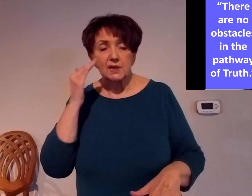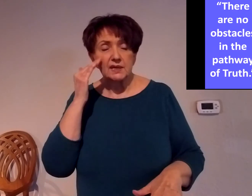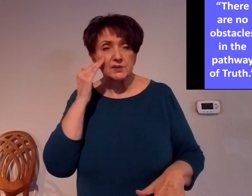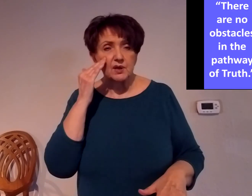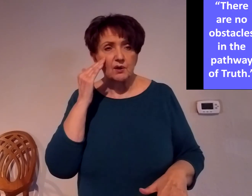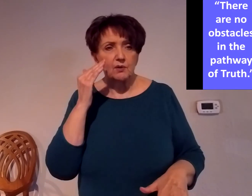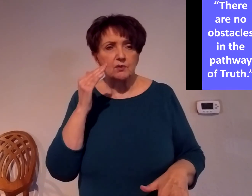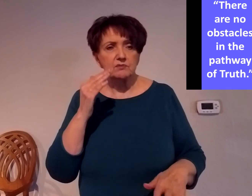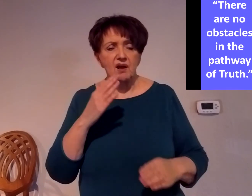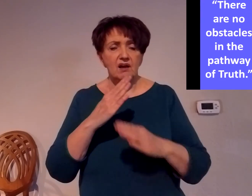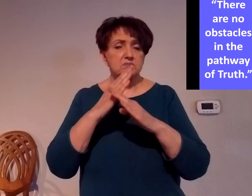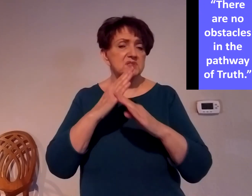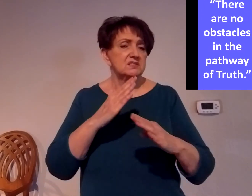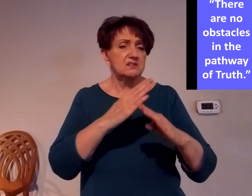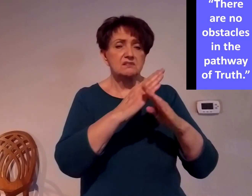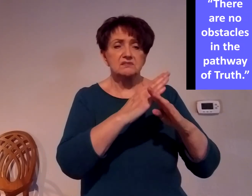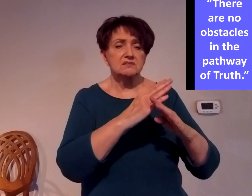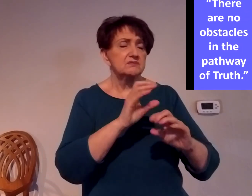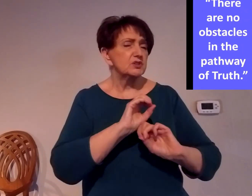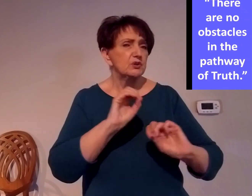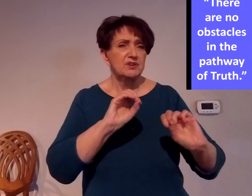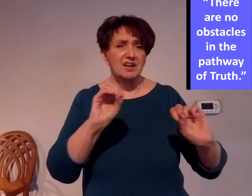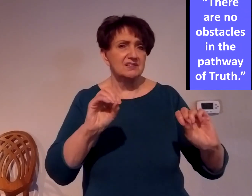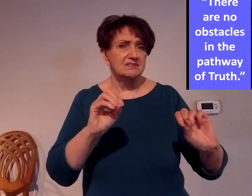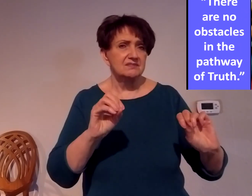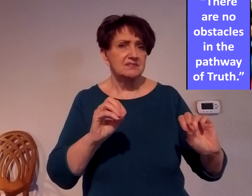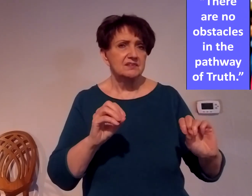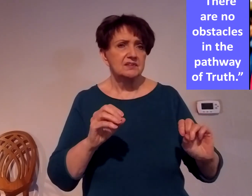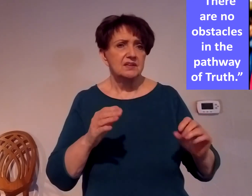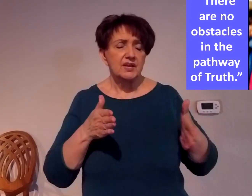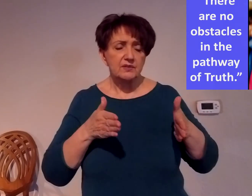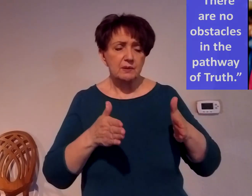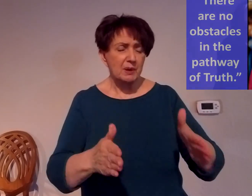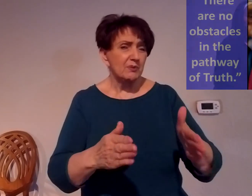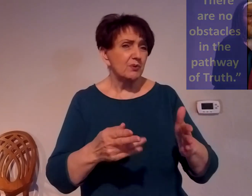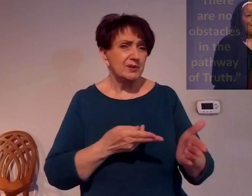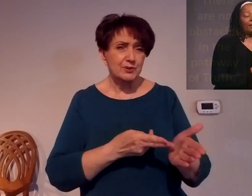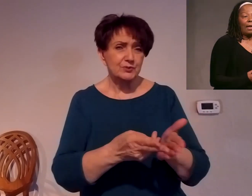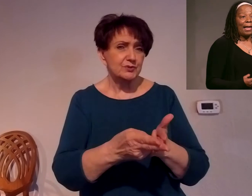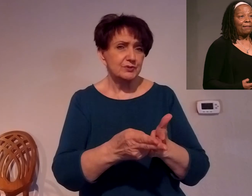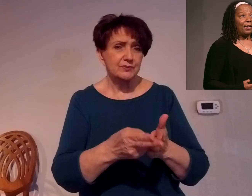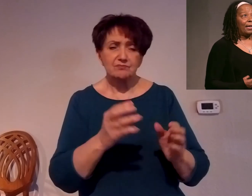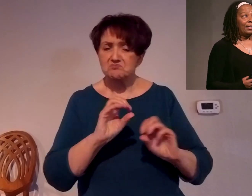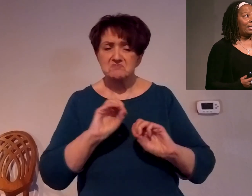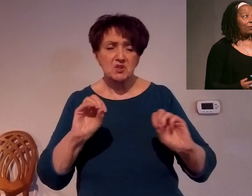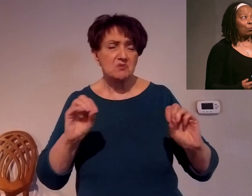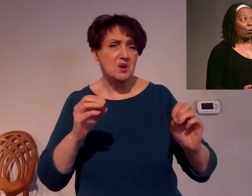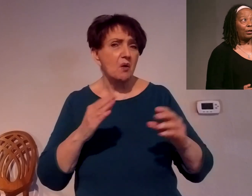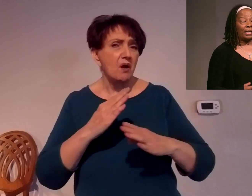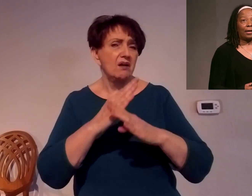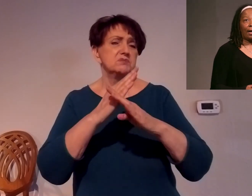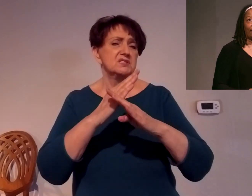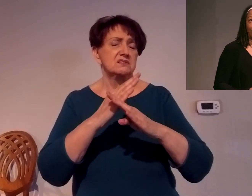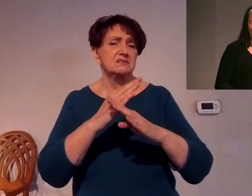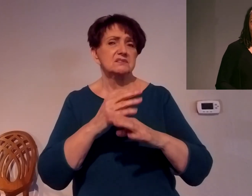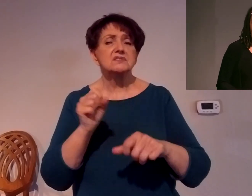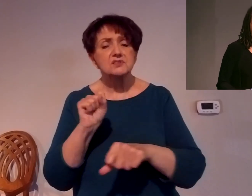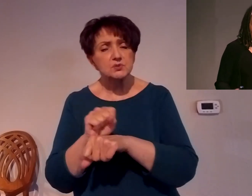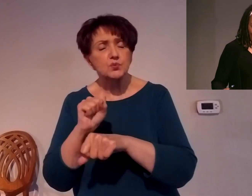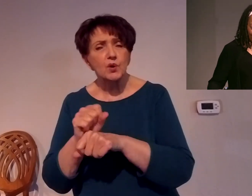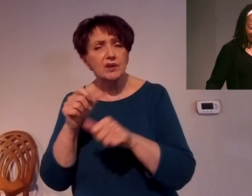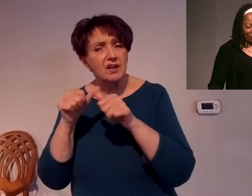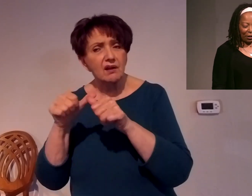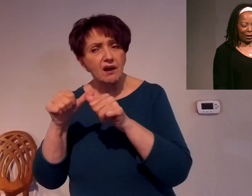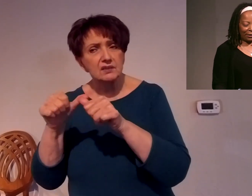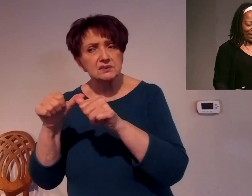no obstacles in the pathway of truth. Truth with a capital T, spirit, life. It is working